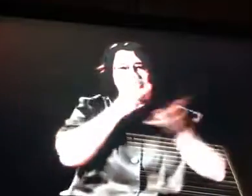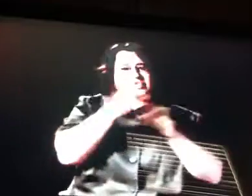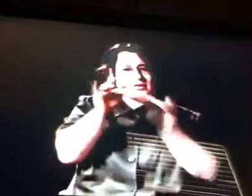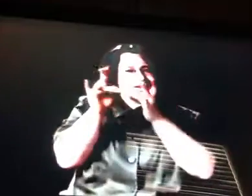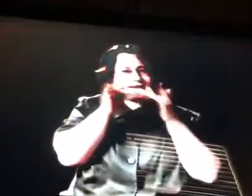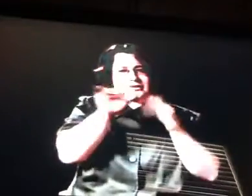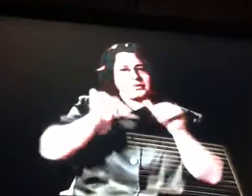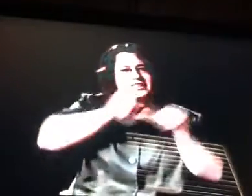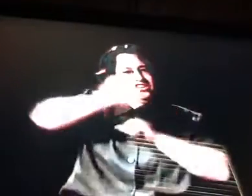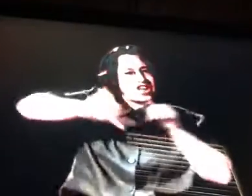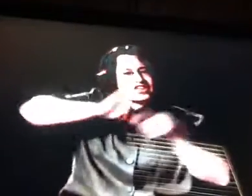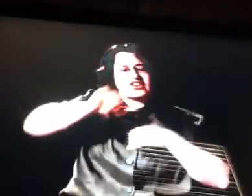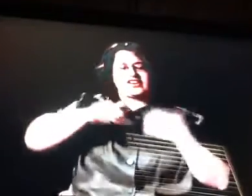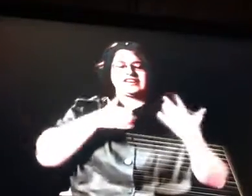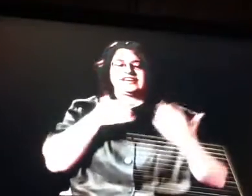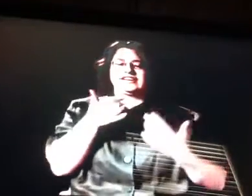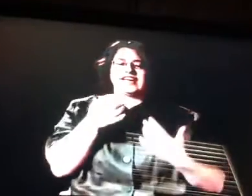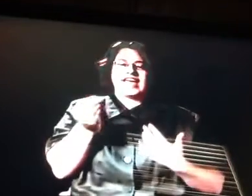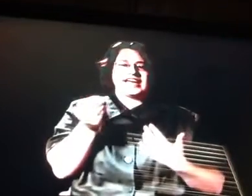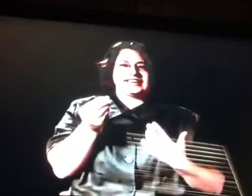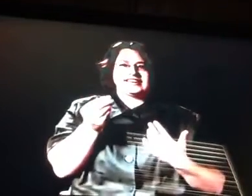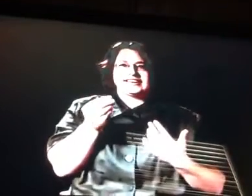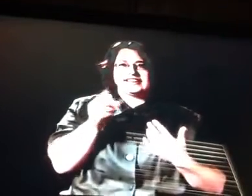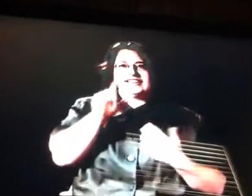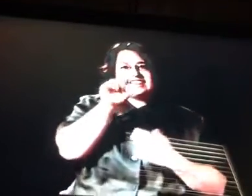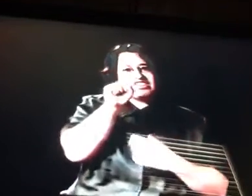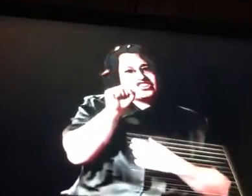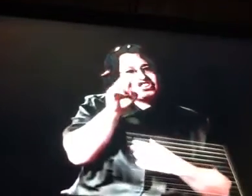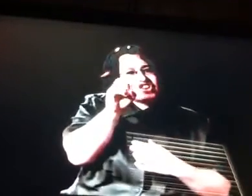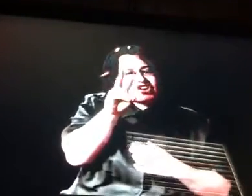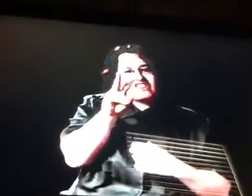pages, and people all over the world are connected with each other.